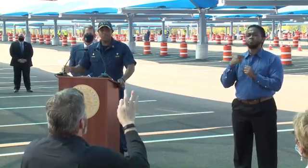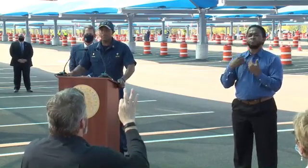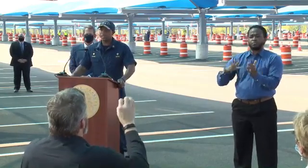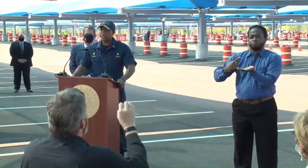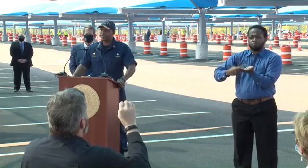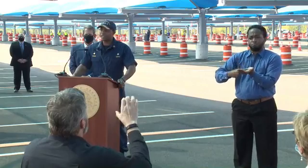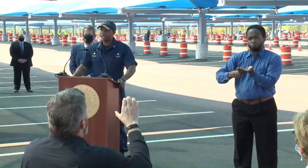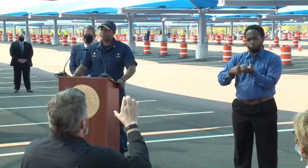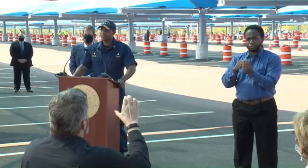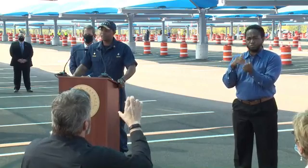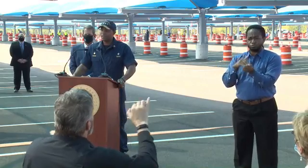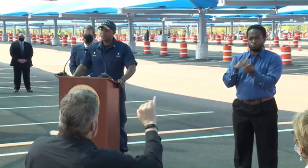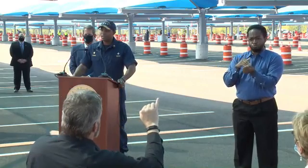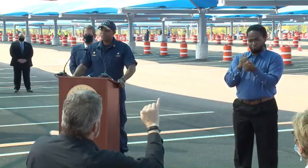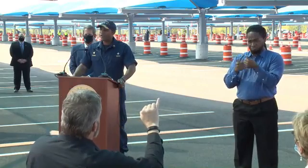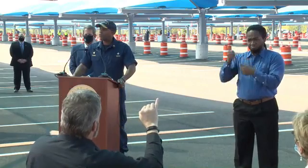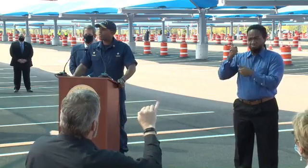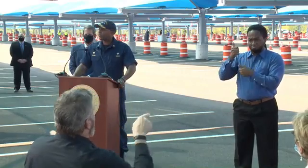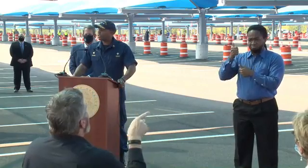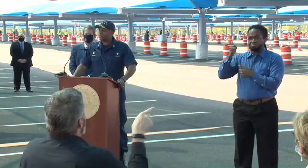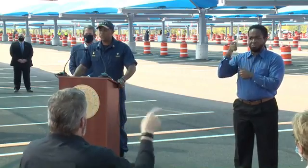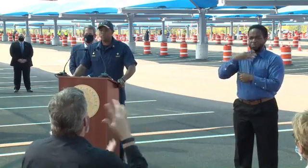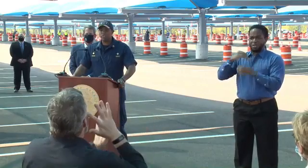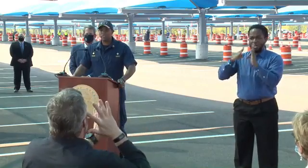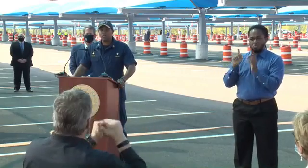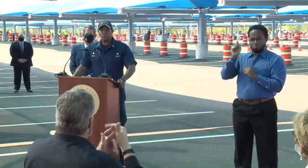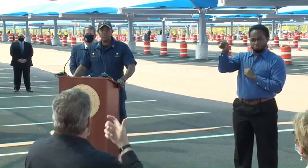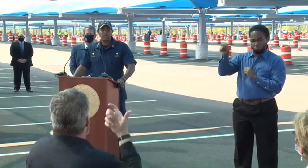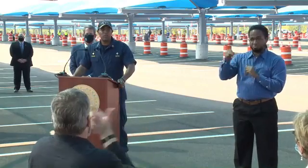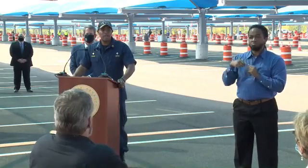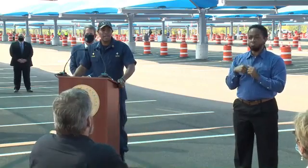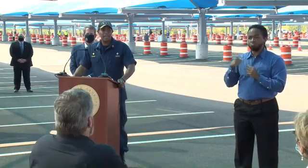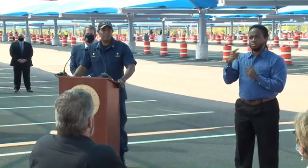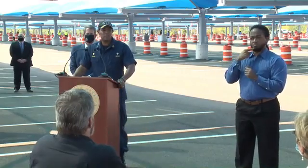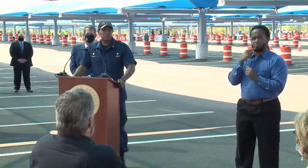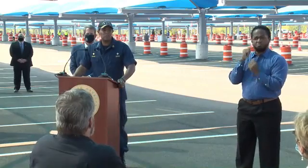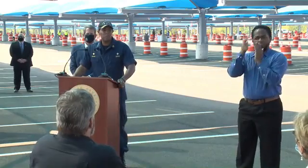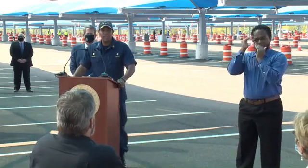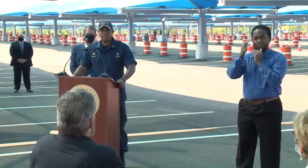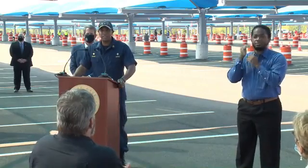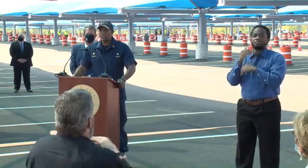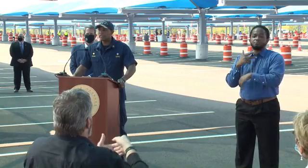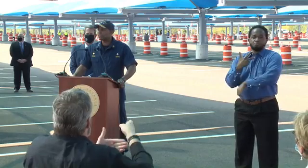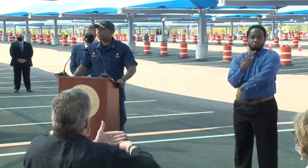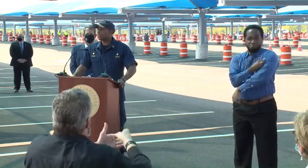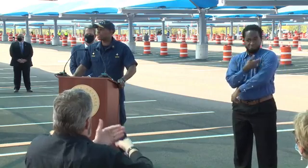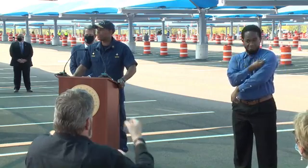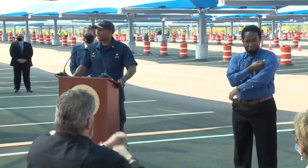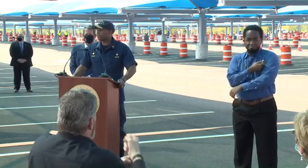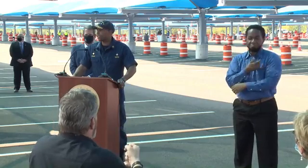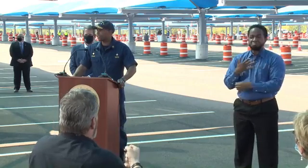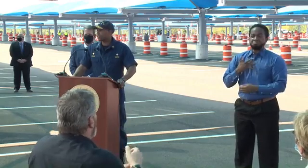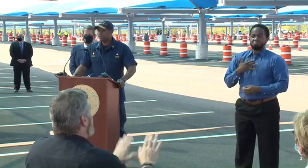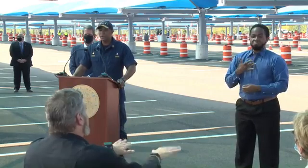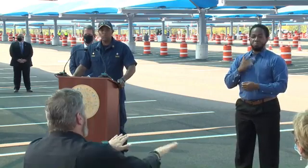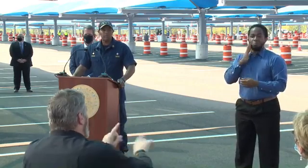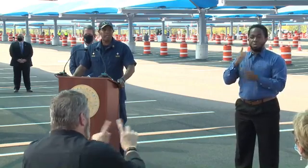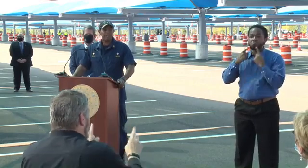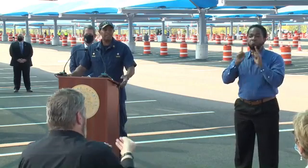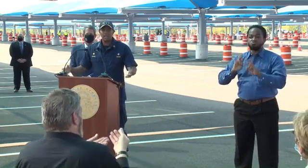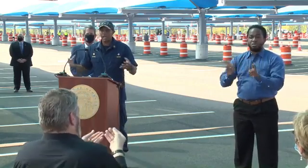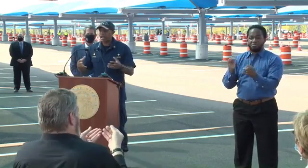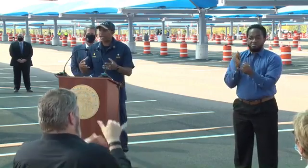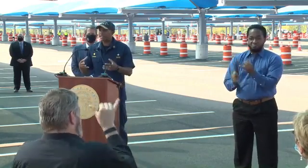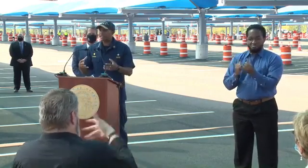end of this year, the beginning of the next. But I want the people of Georgia to know we don't have to wait until we get a vaccine. We